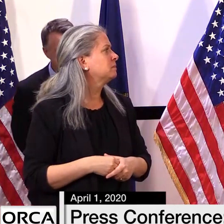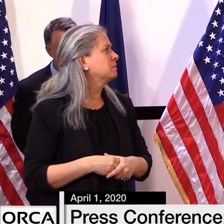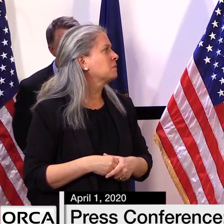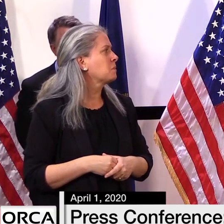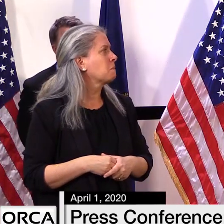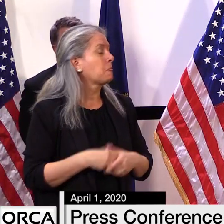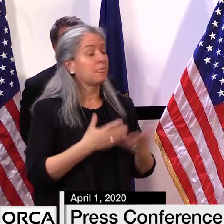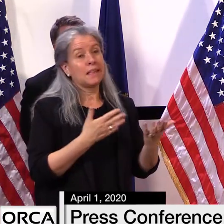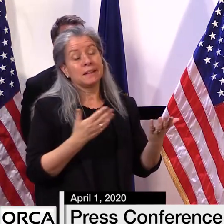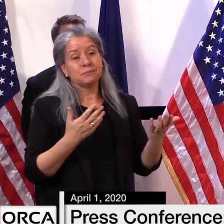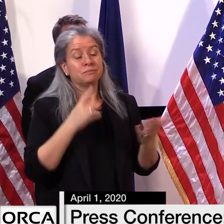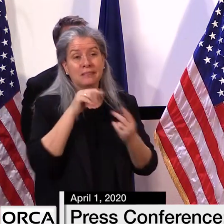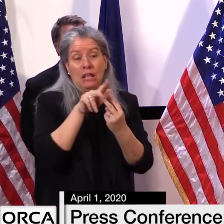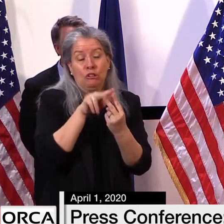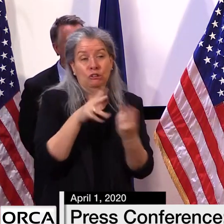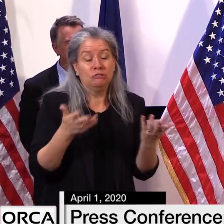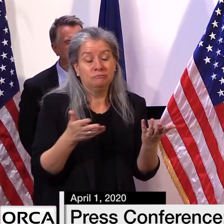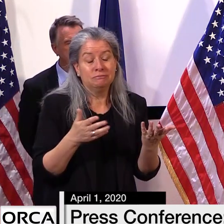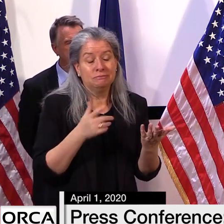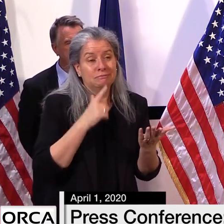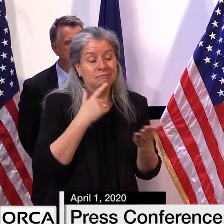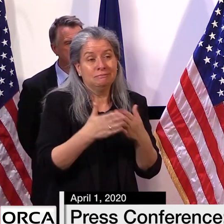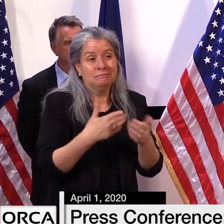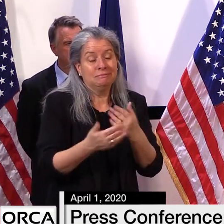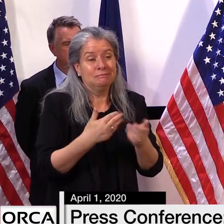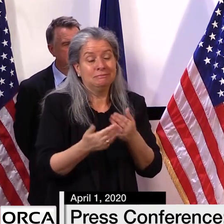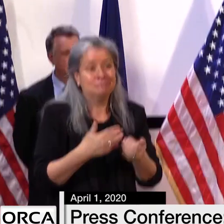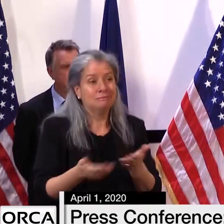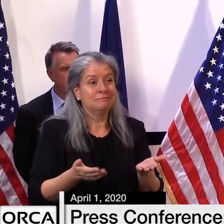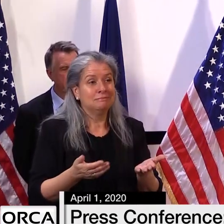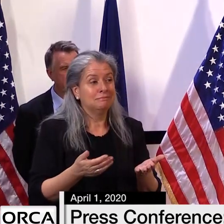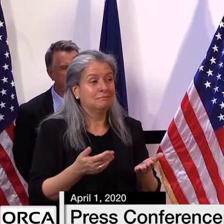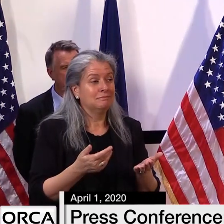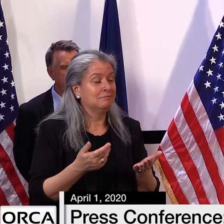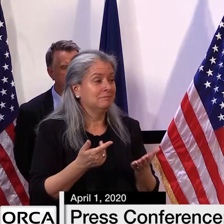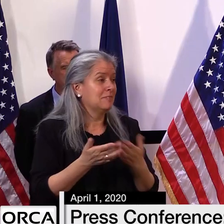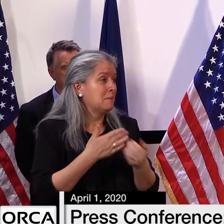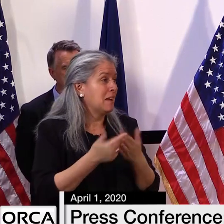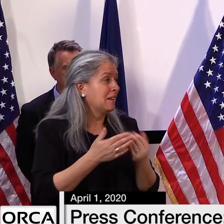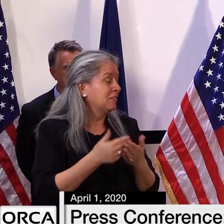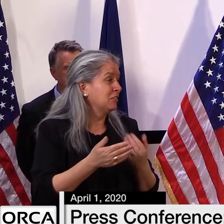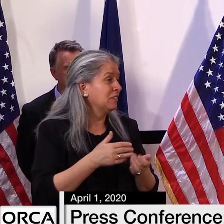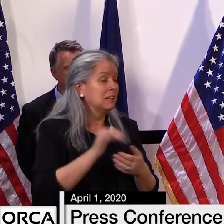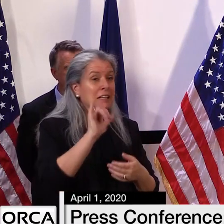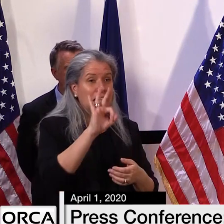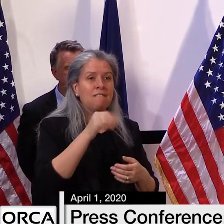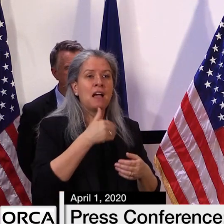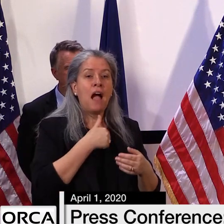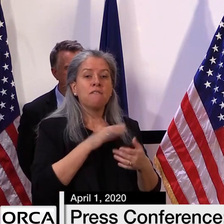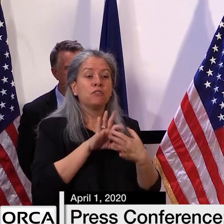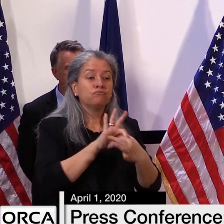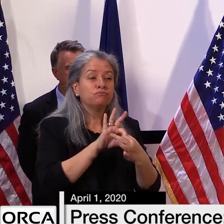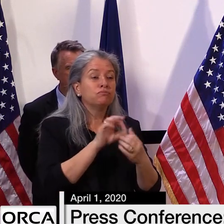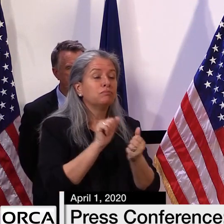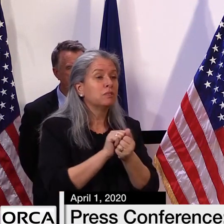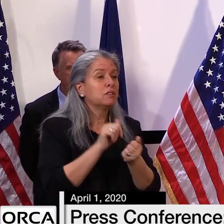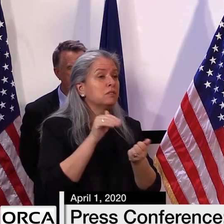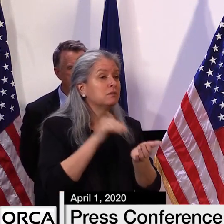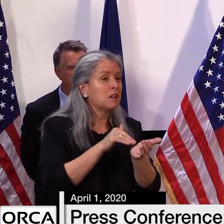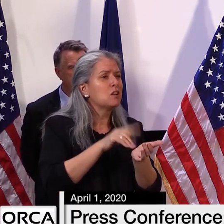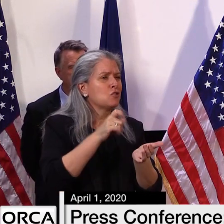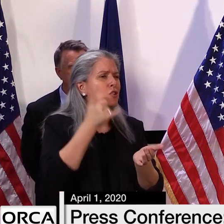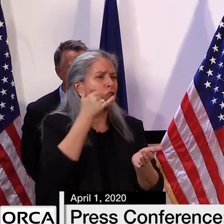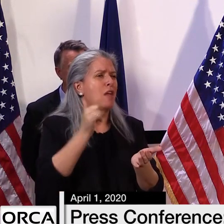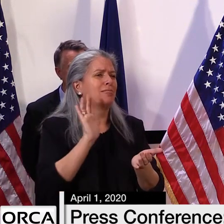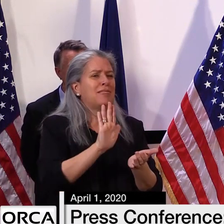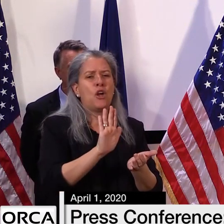And the answer is either, really. Obviously, if they have a close relationship with a provider, they should connect